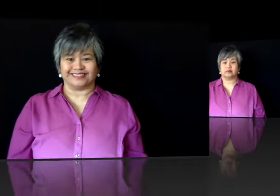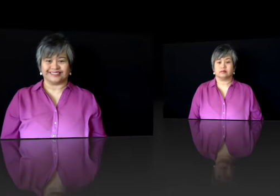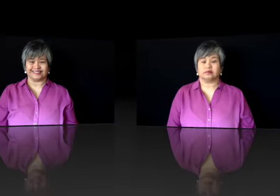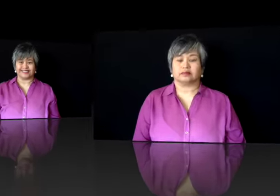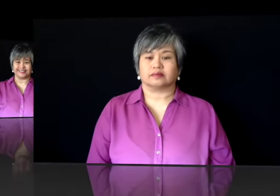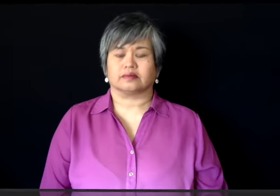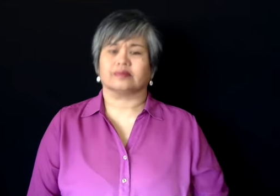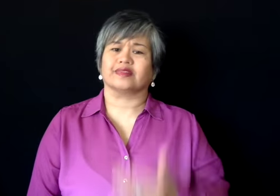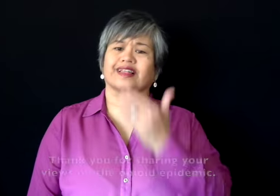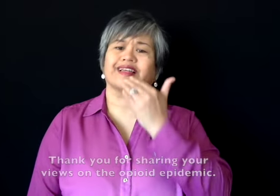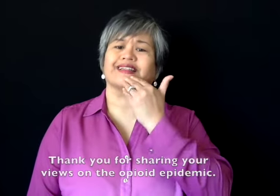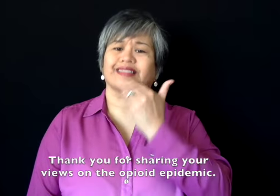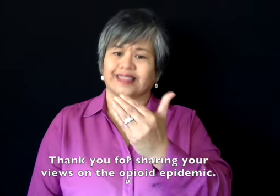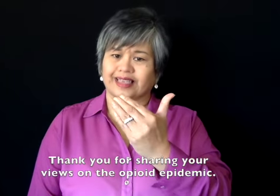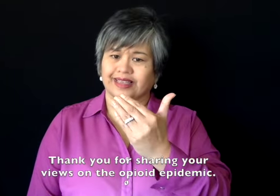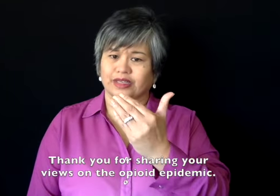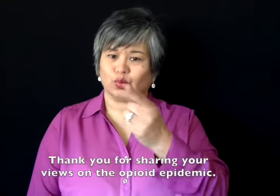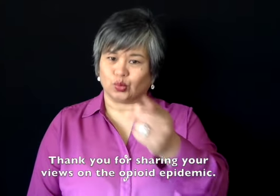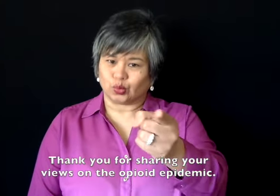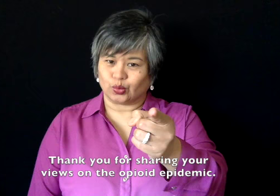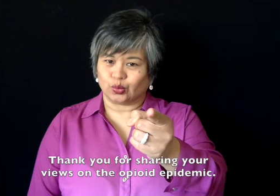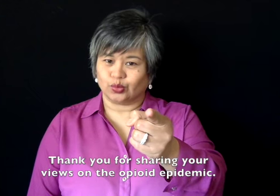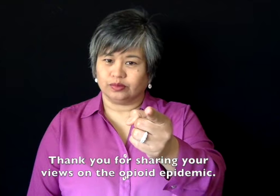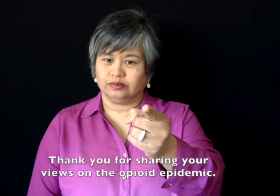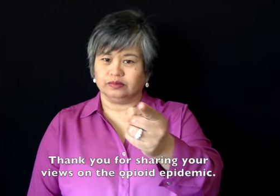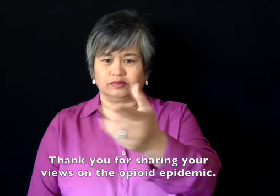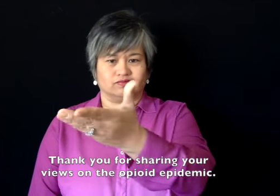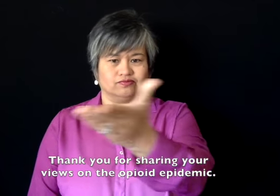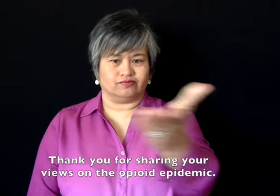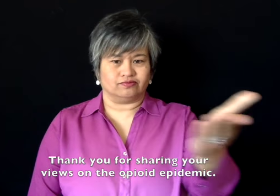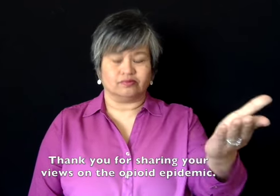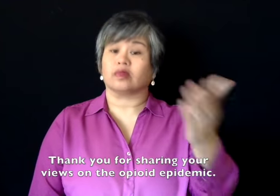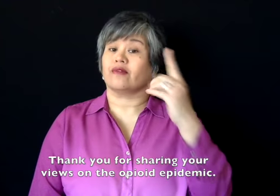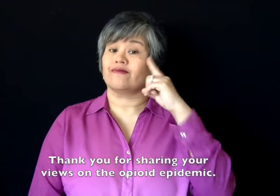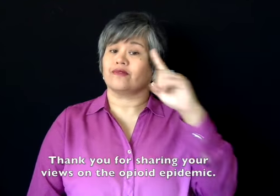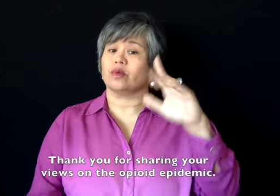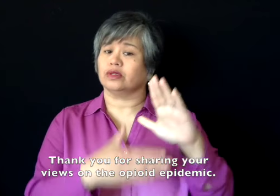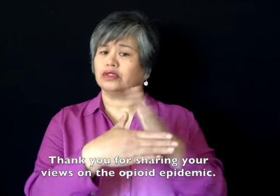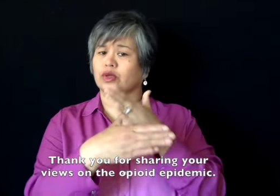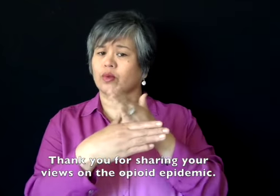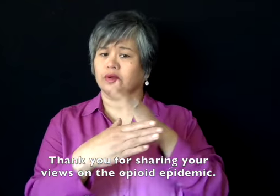Thank you for sharing your views on the opioid epidemic.